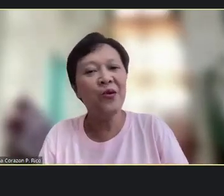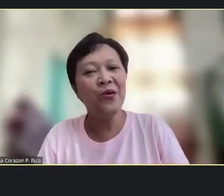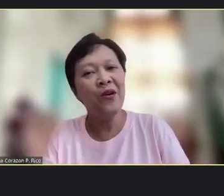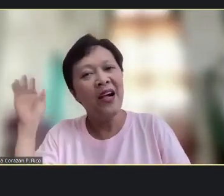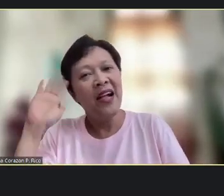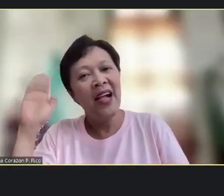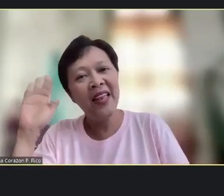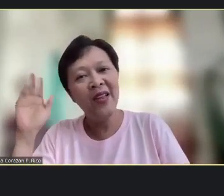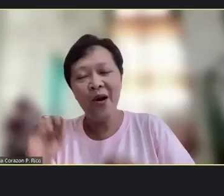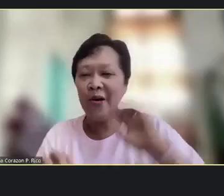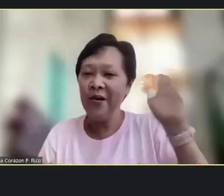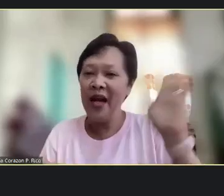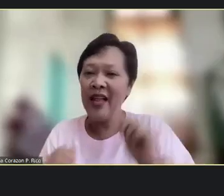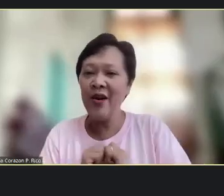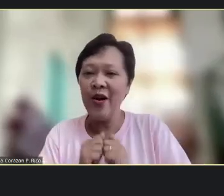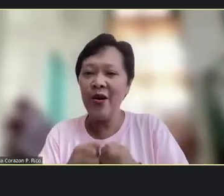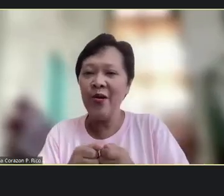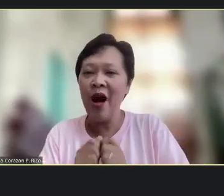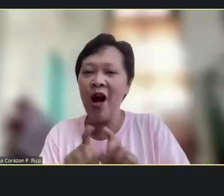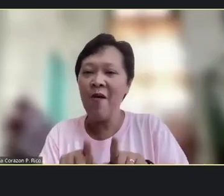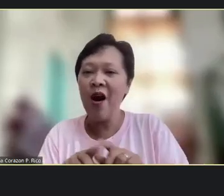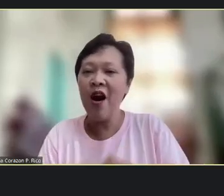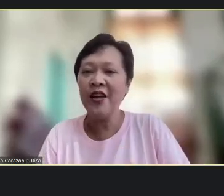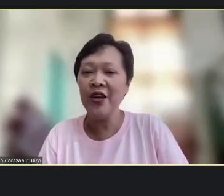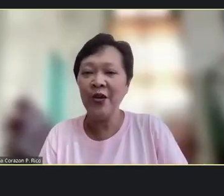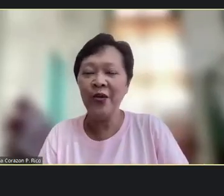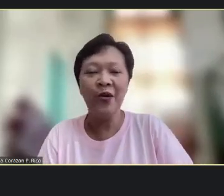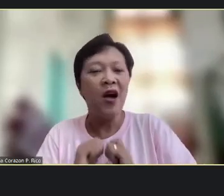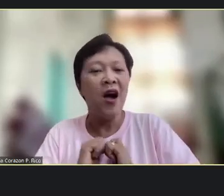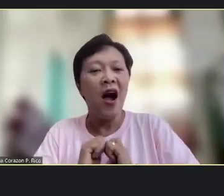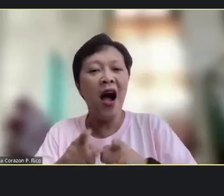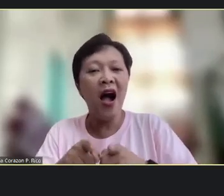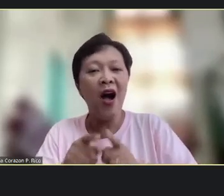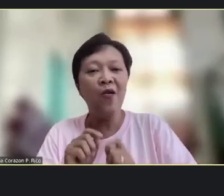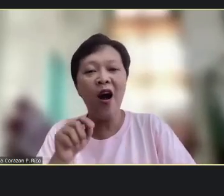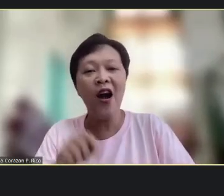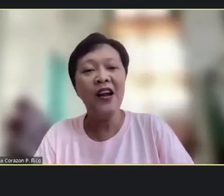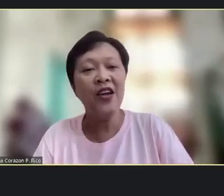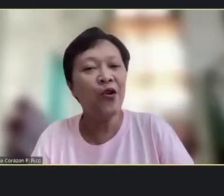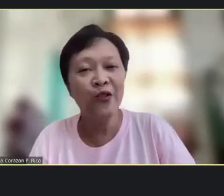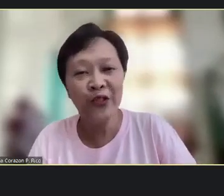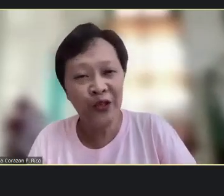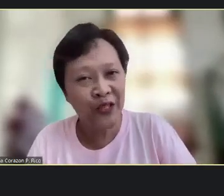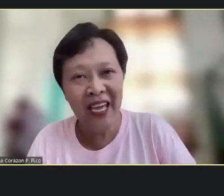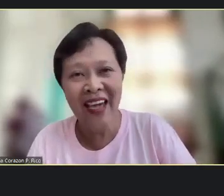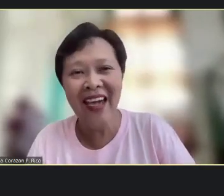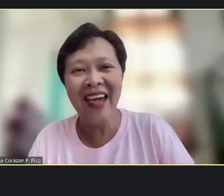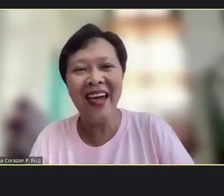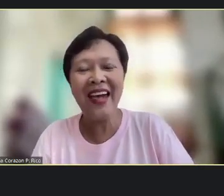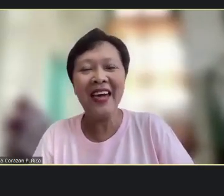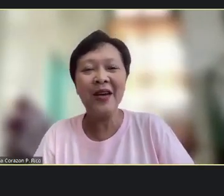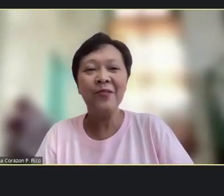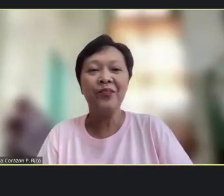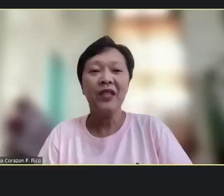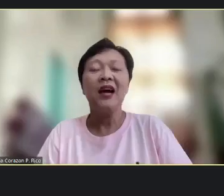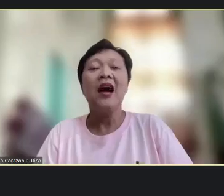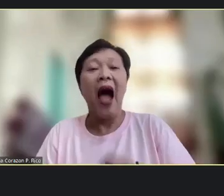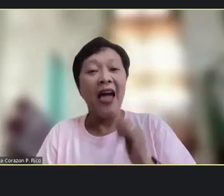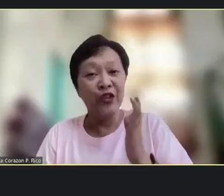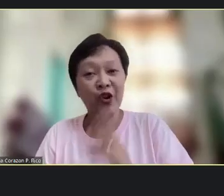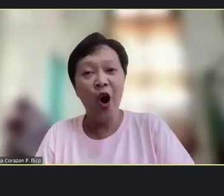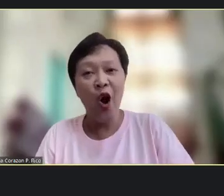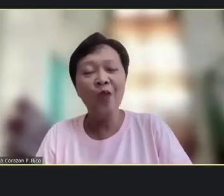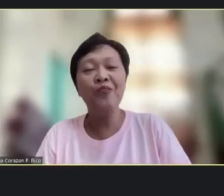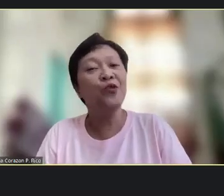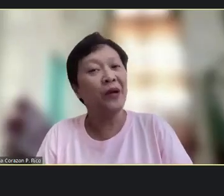you? Hello, hello, how are you? How are you today?